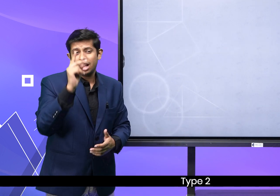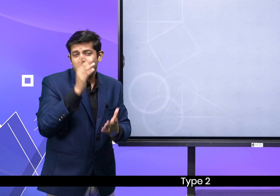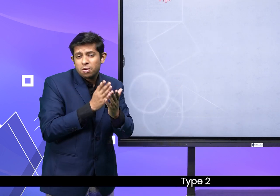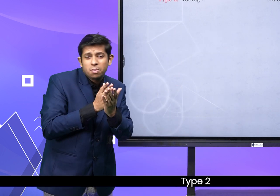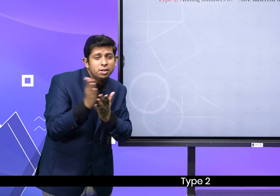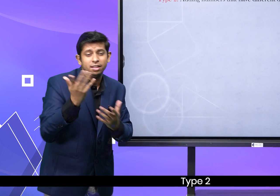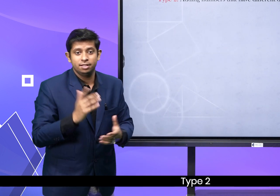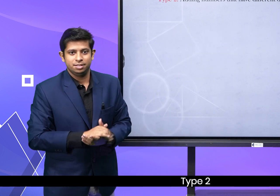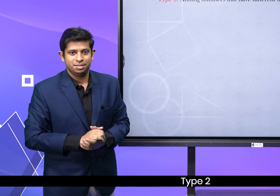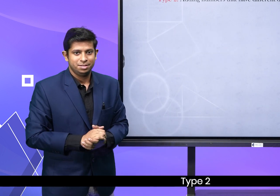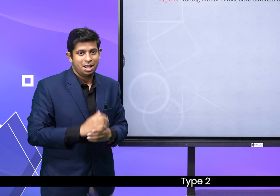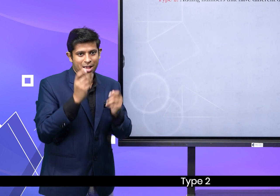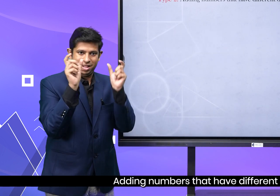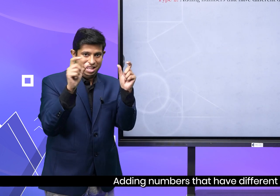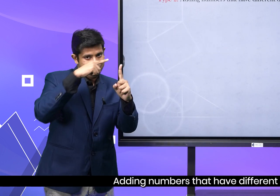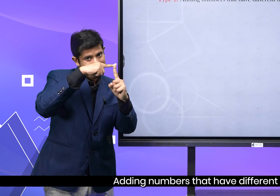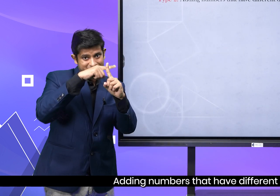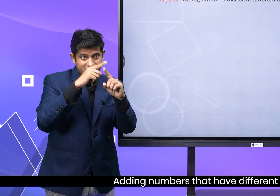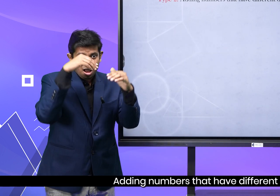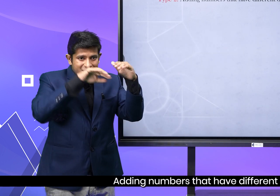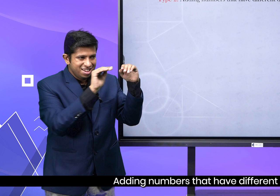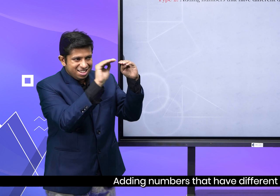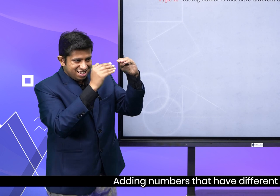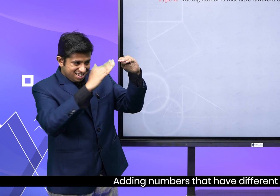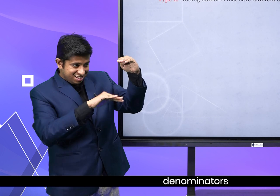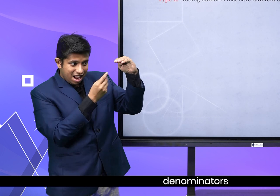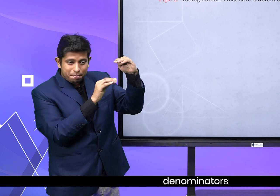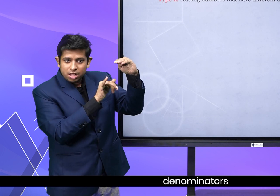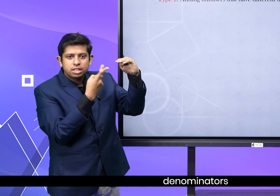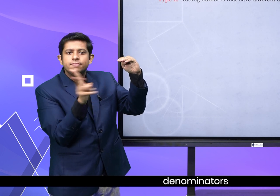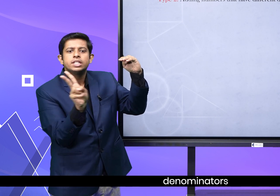Type 2. Adding numbers that have different denominators.